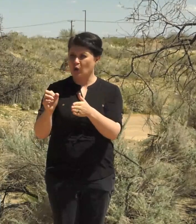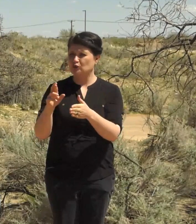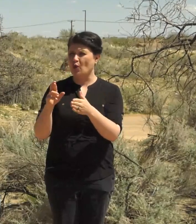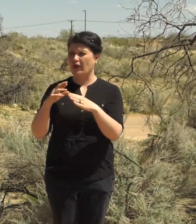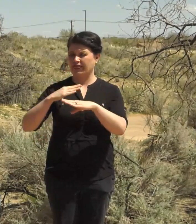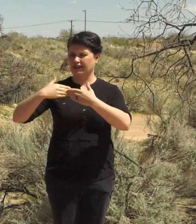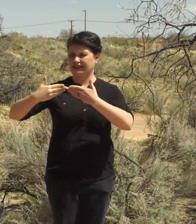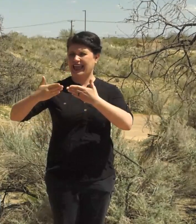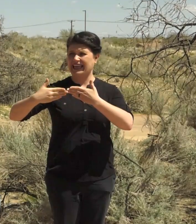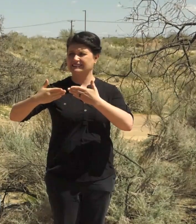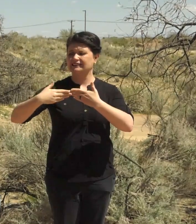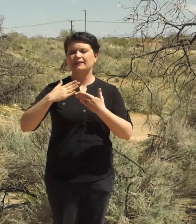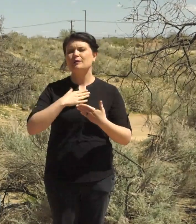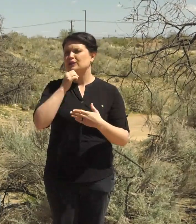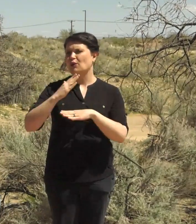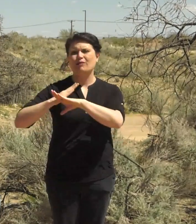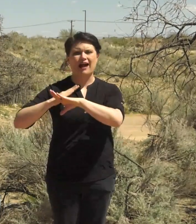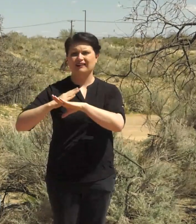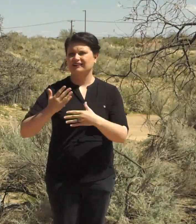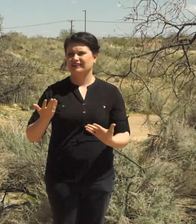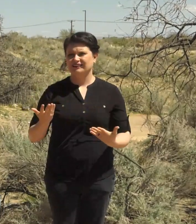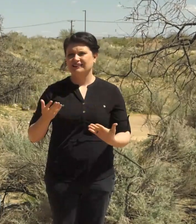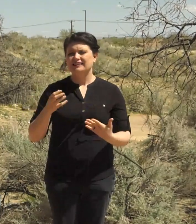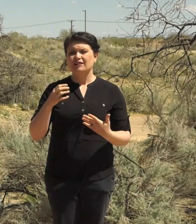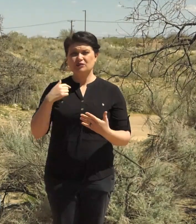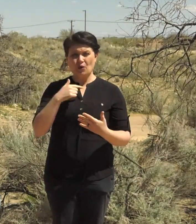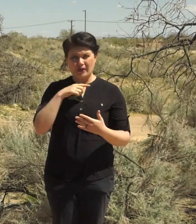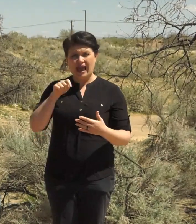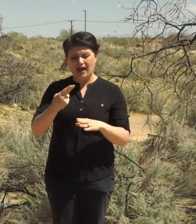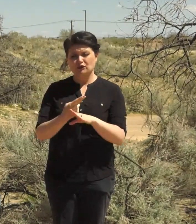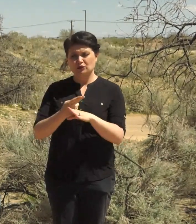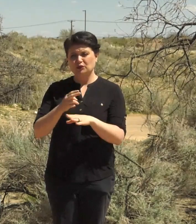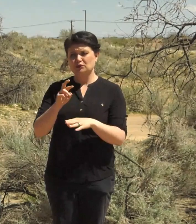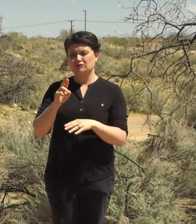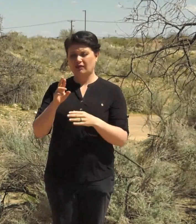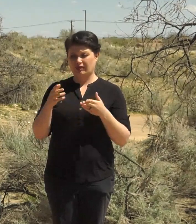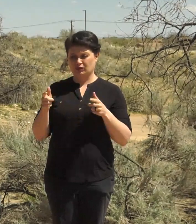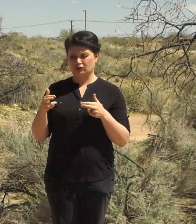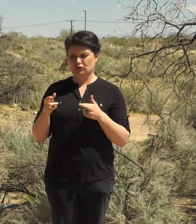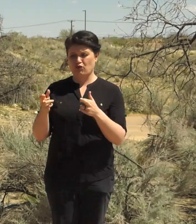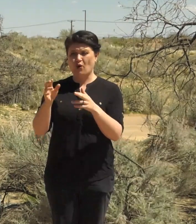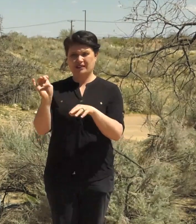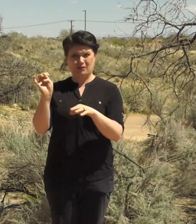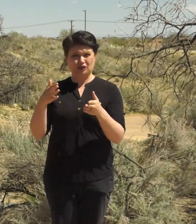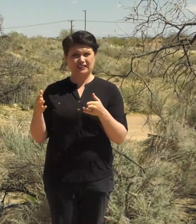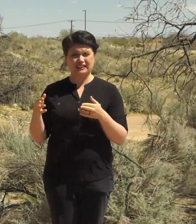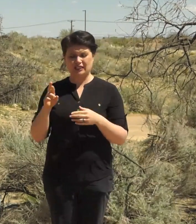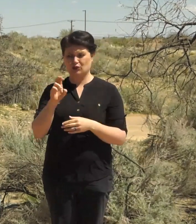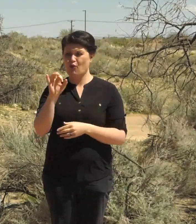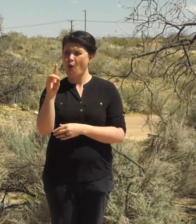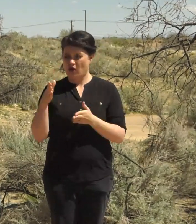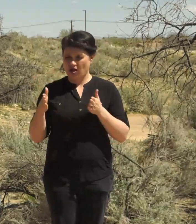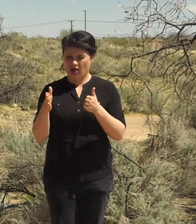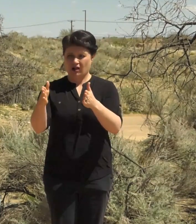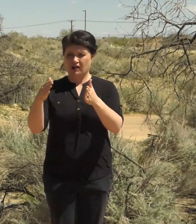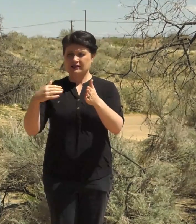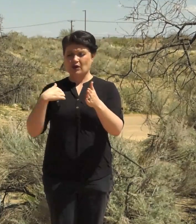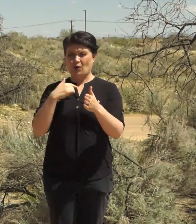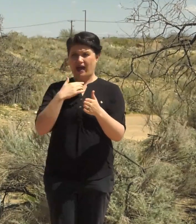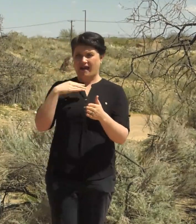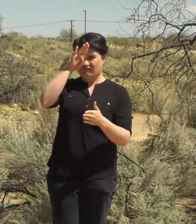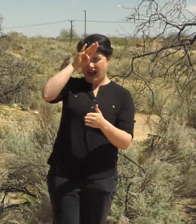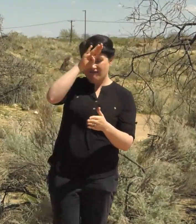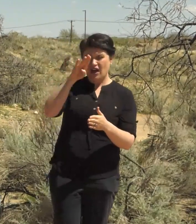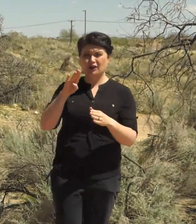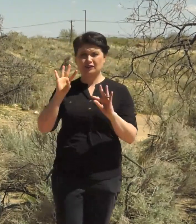the National Forest roads. Those roads are used by our first responders, our firefighters, and emergency